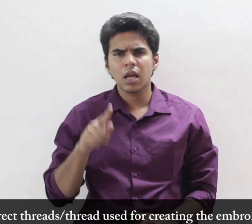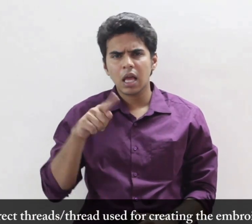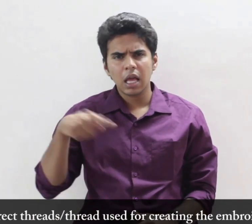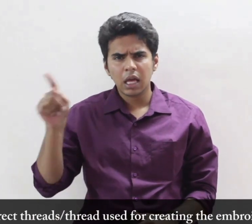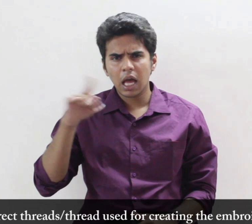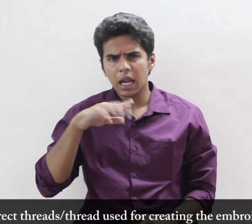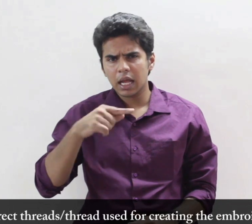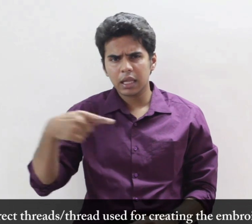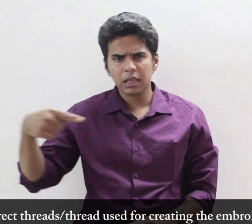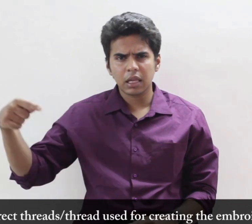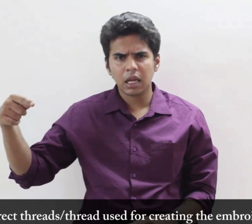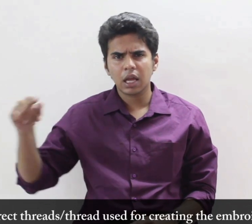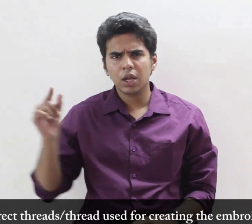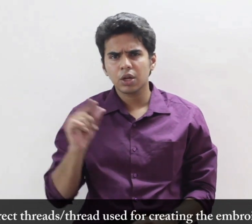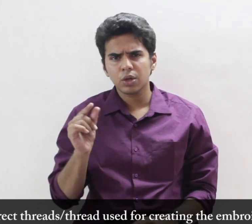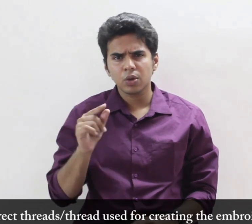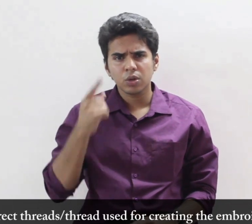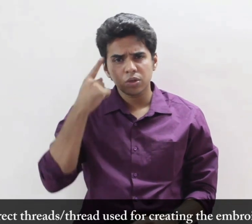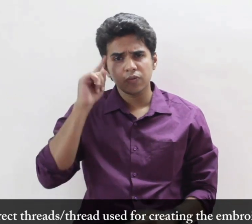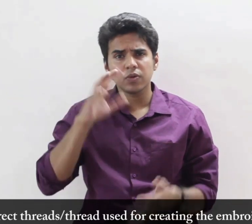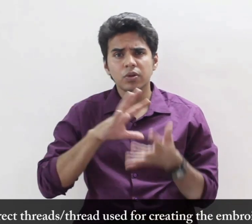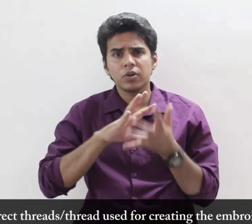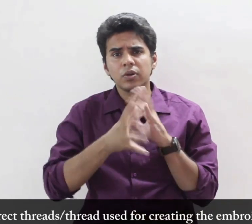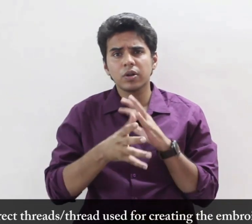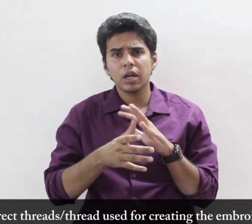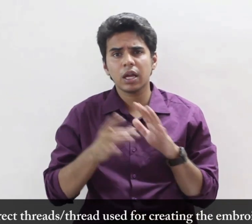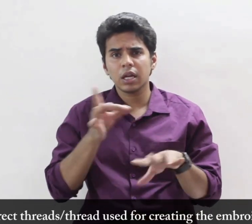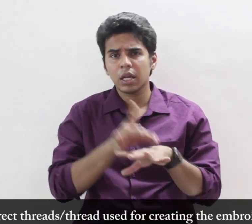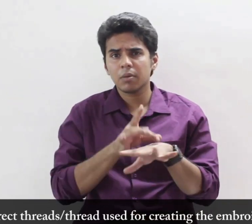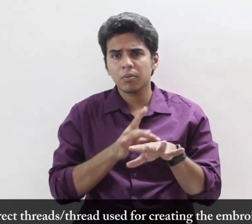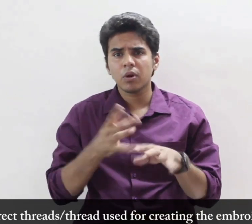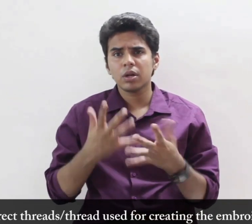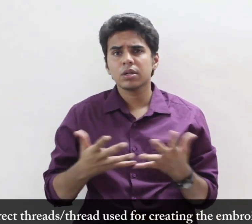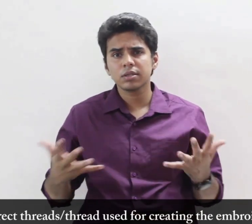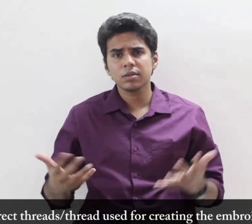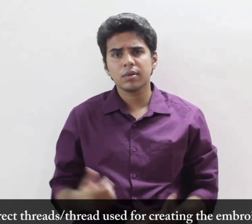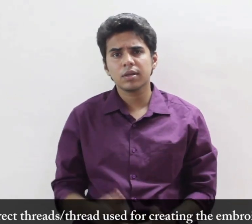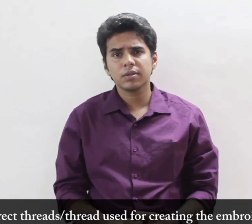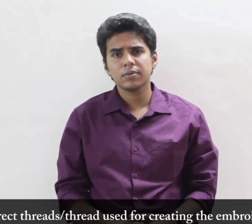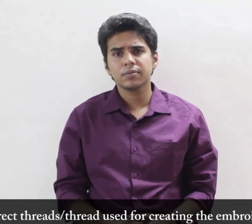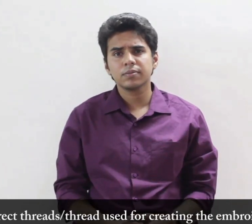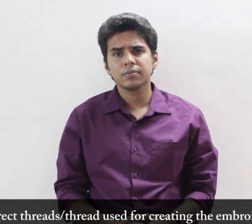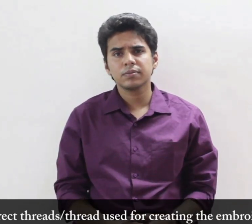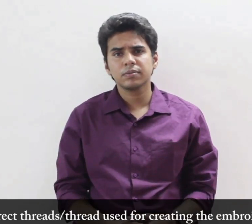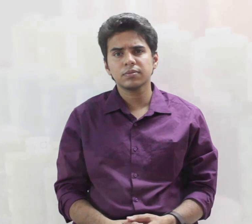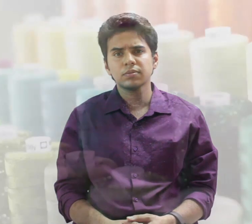Are the correct thread used for creating the embroidered product?